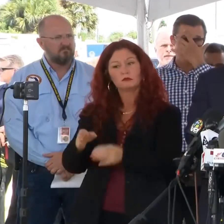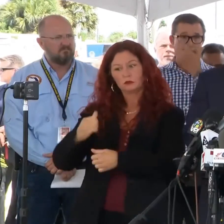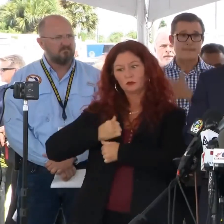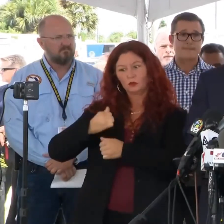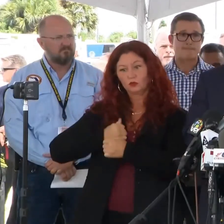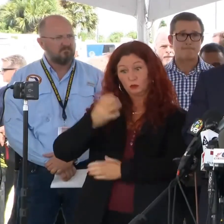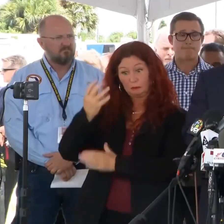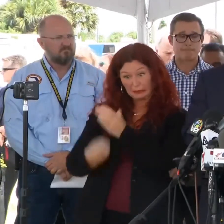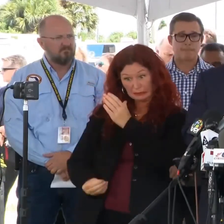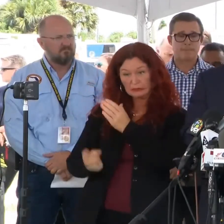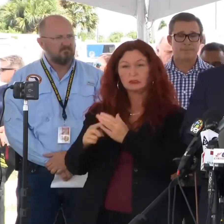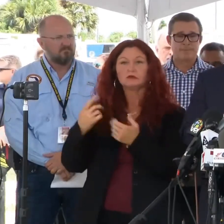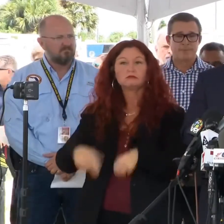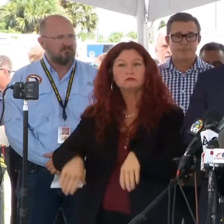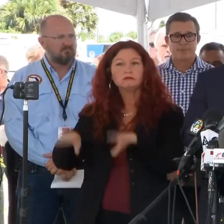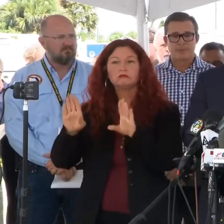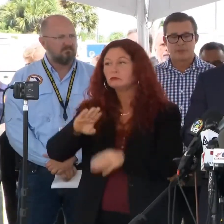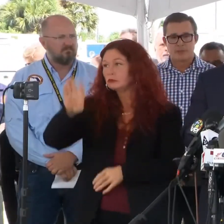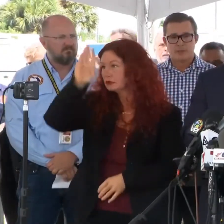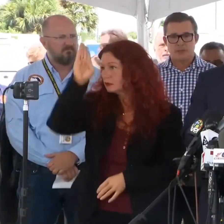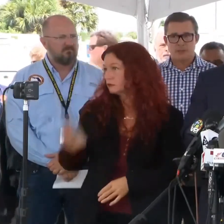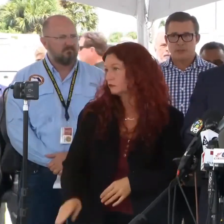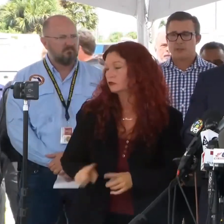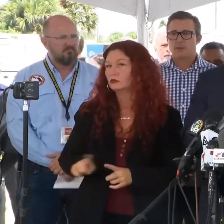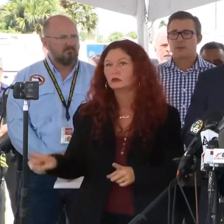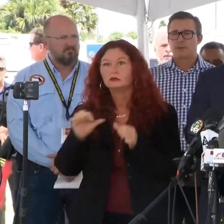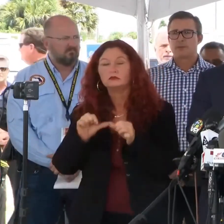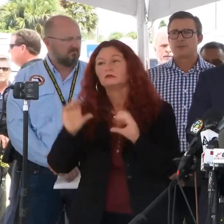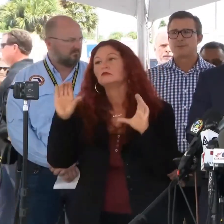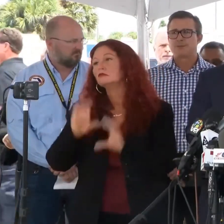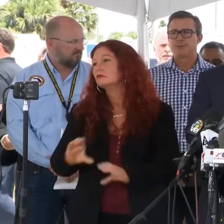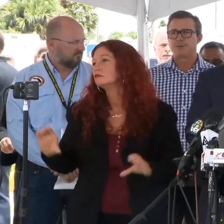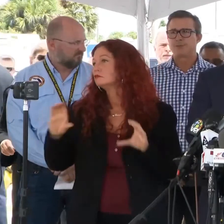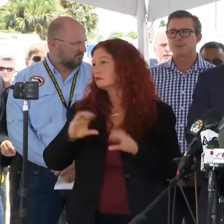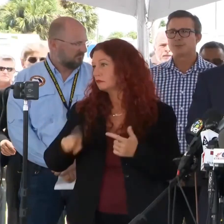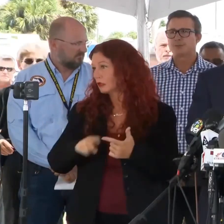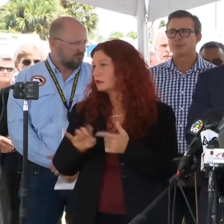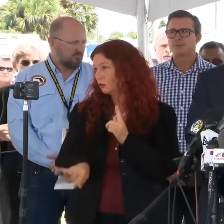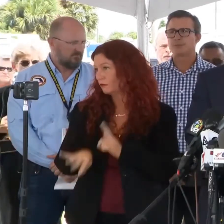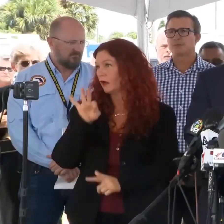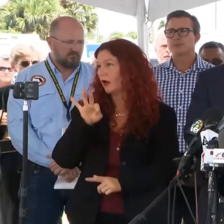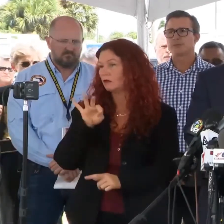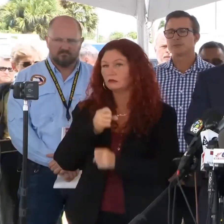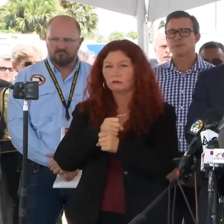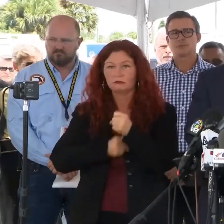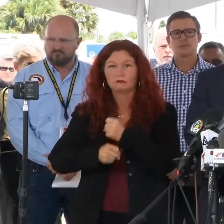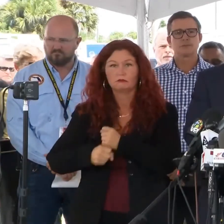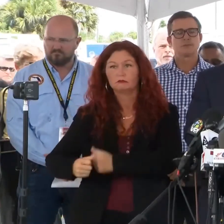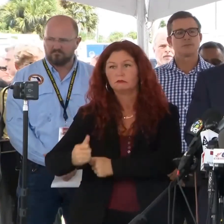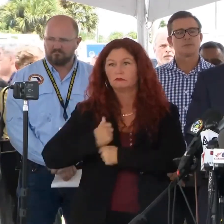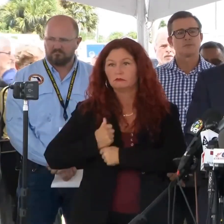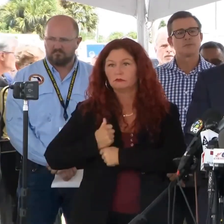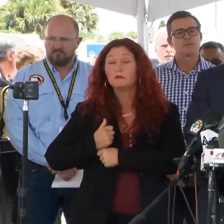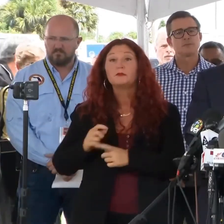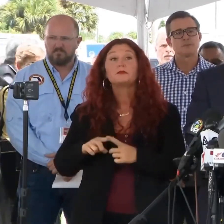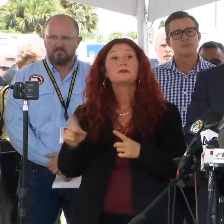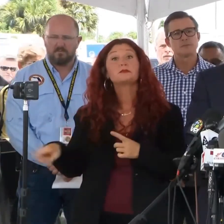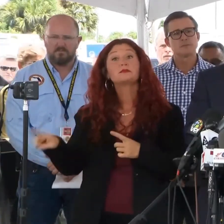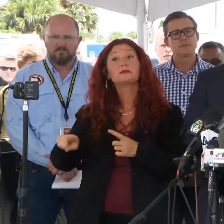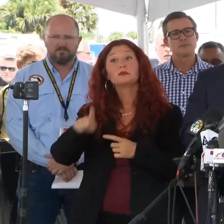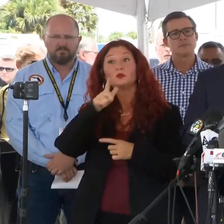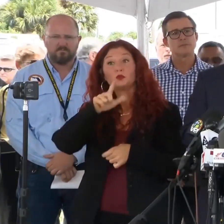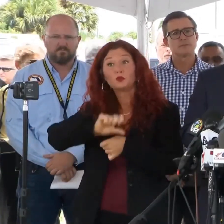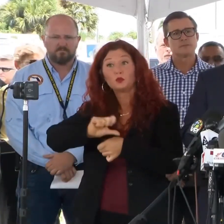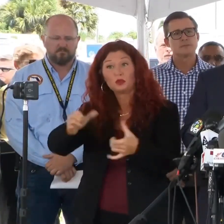until you're found. And we don't stop the search. And so I think that that's what's happening. Those first responders